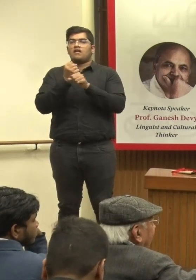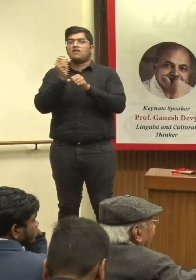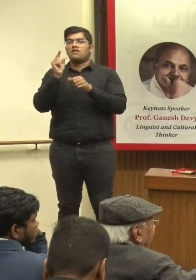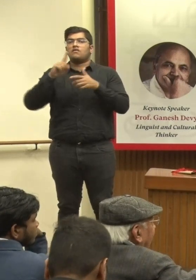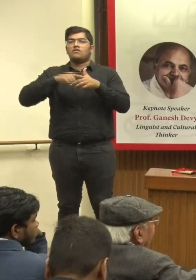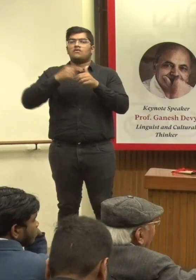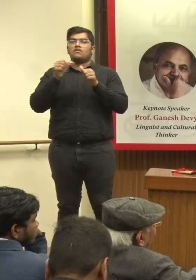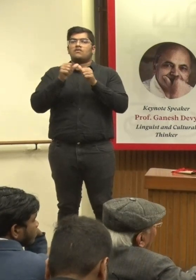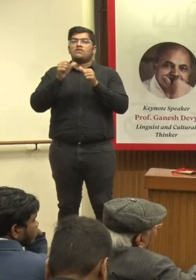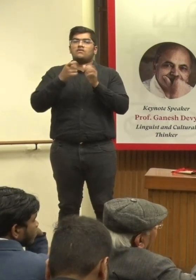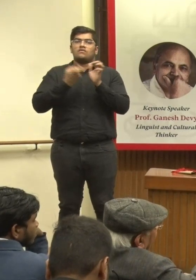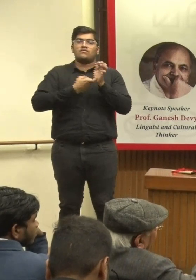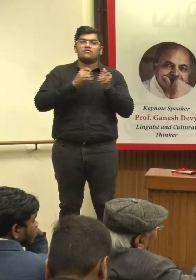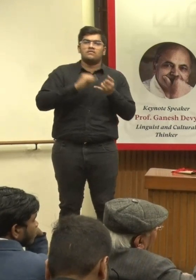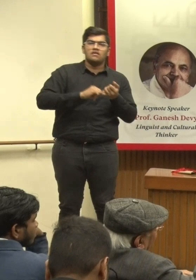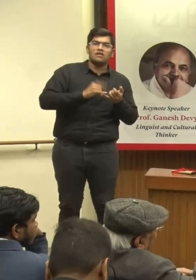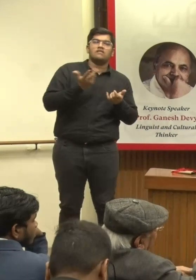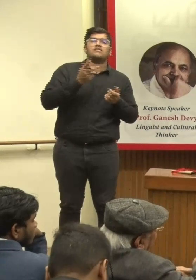all those who